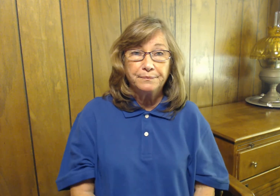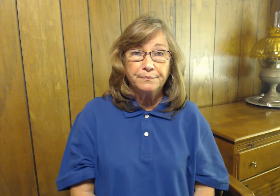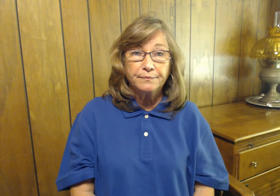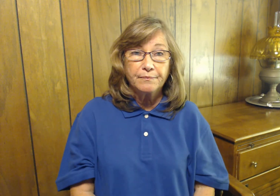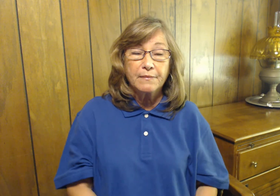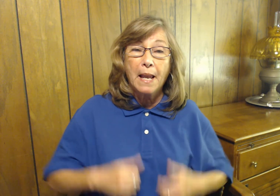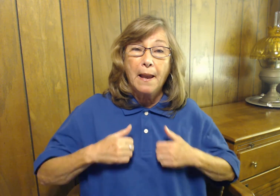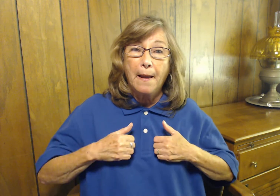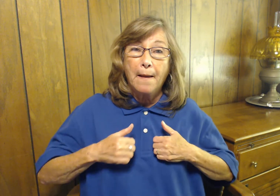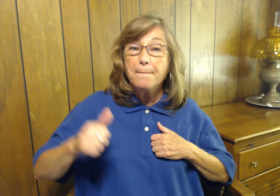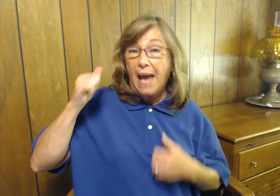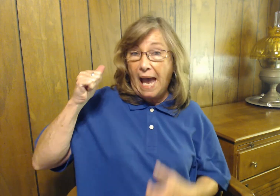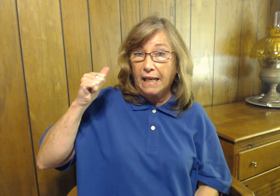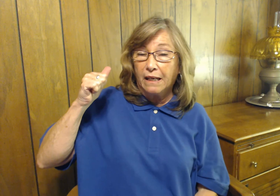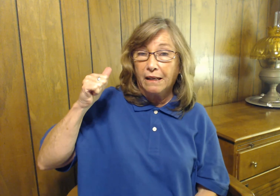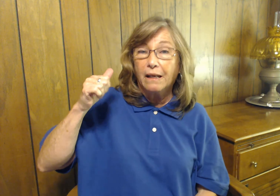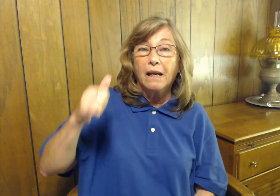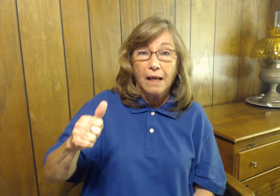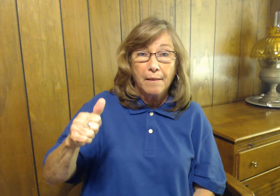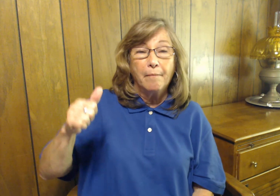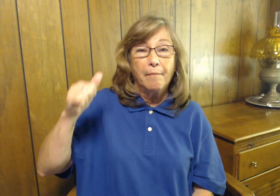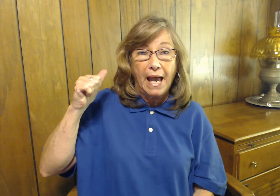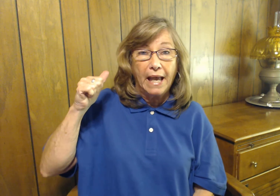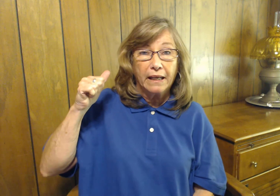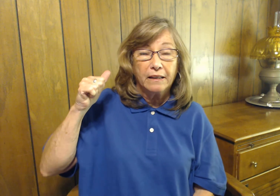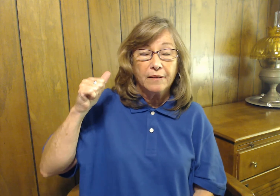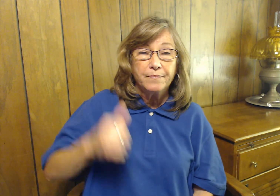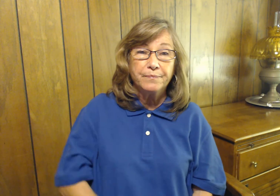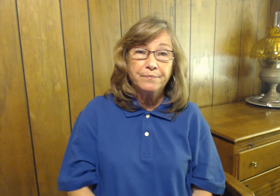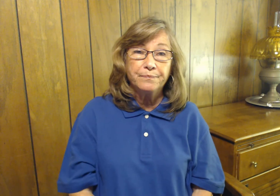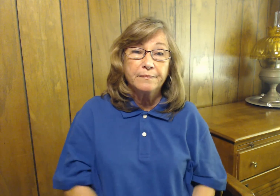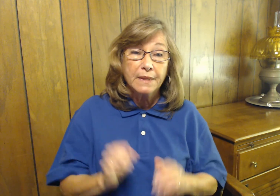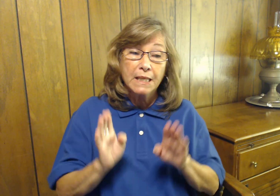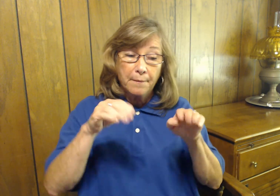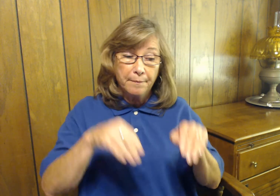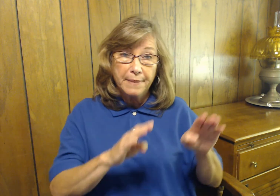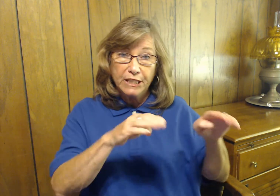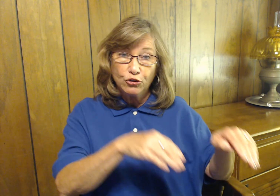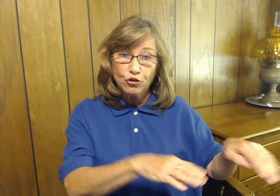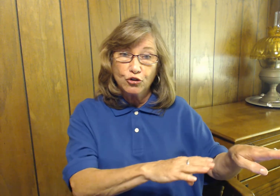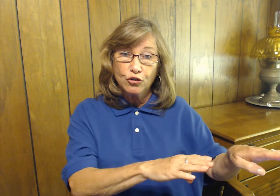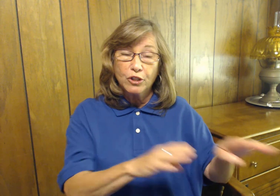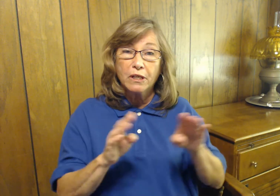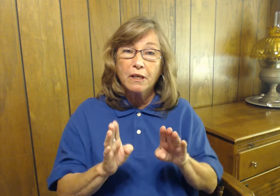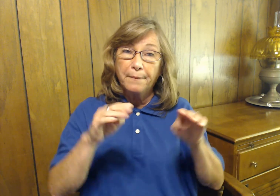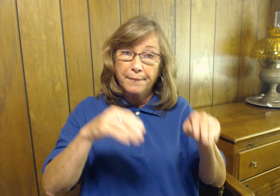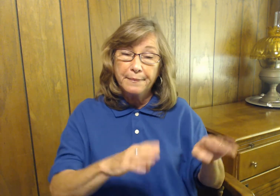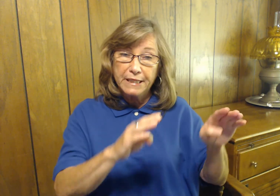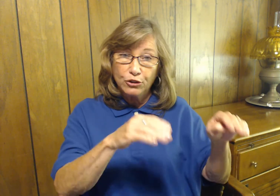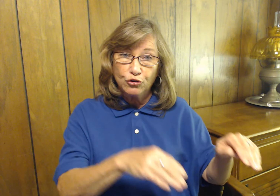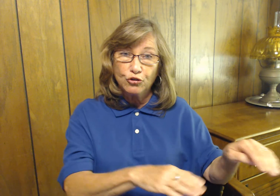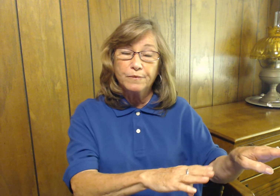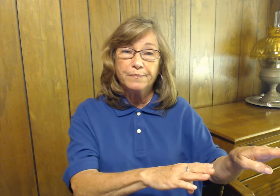back beach beach cabin